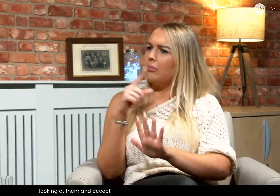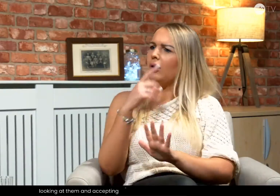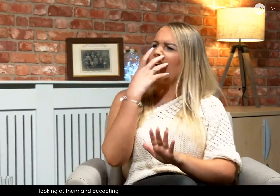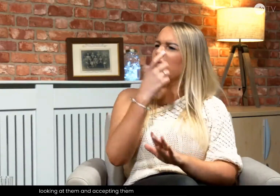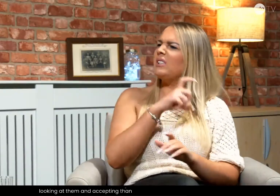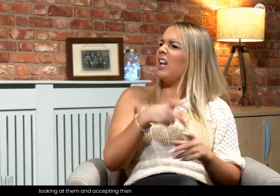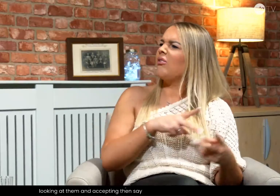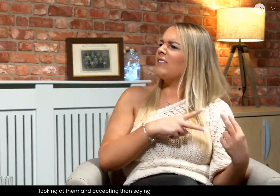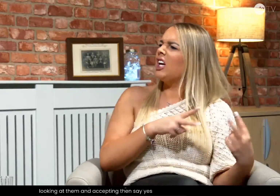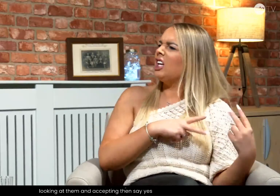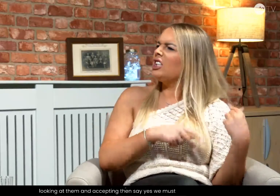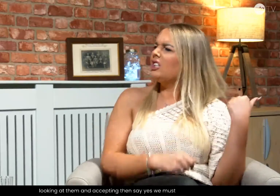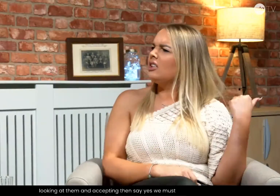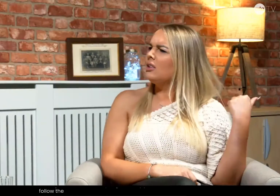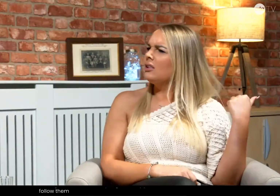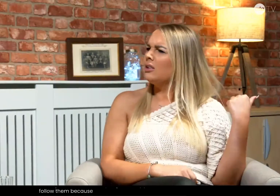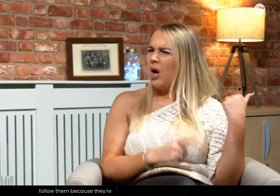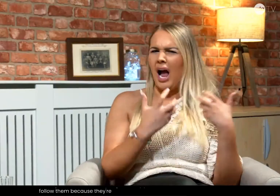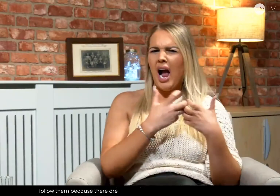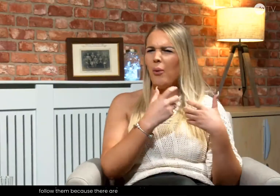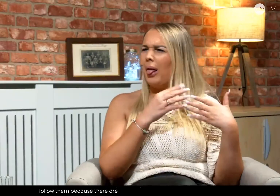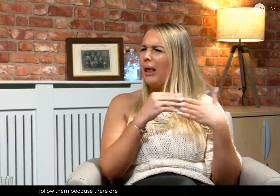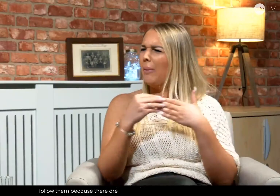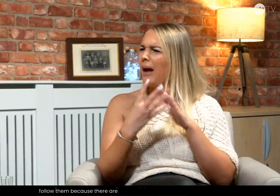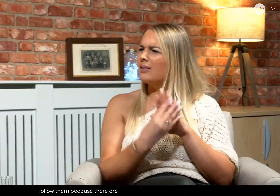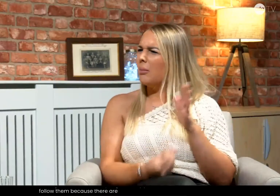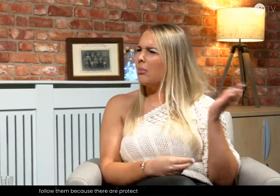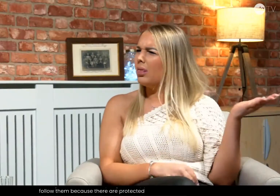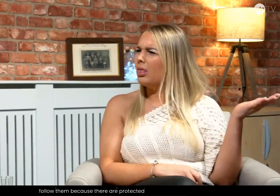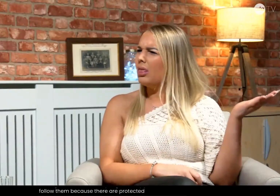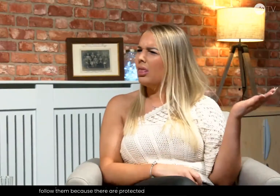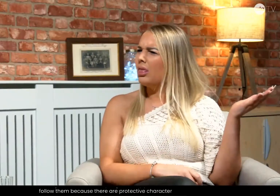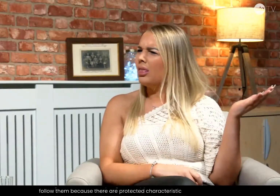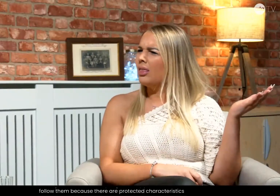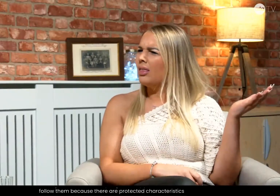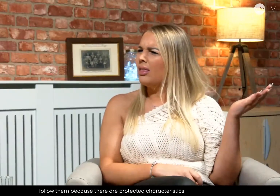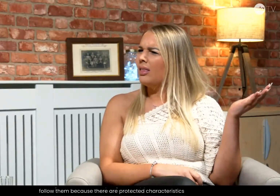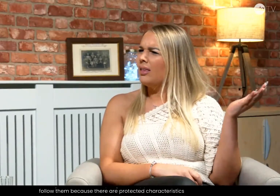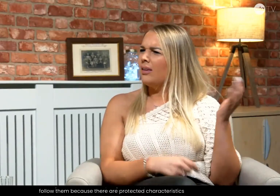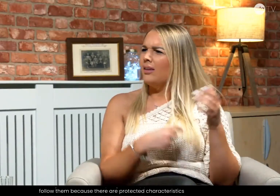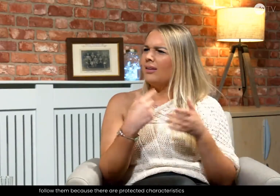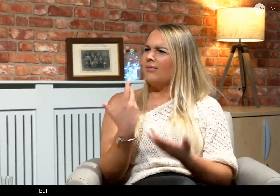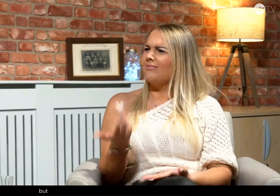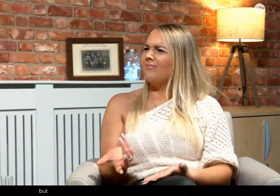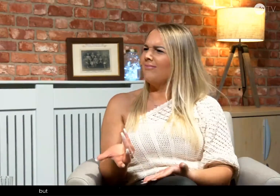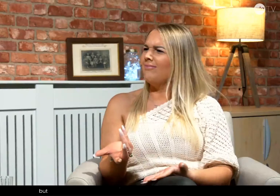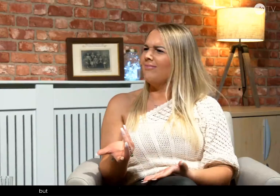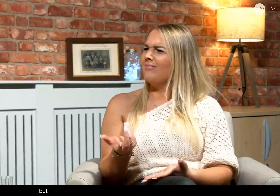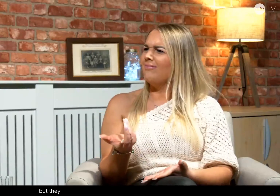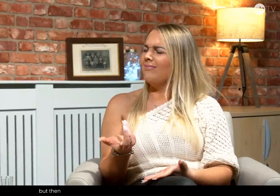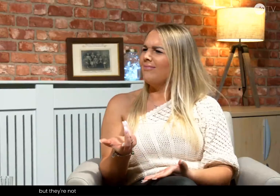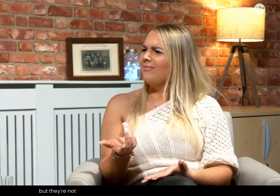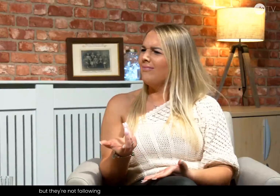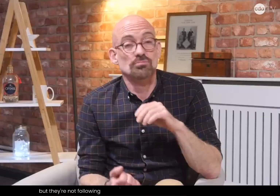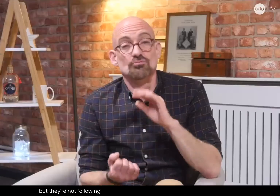them because they are our protective characteristics. But then they're not following the example that they've